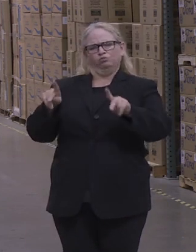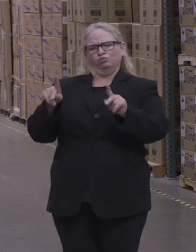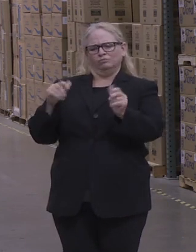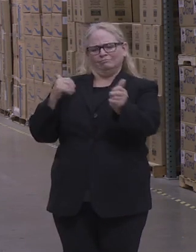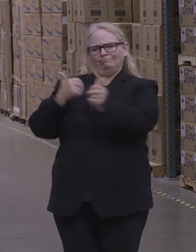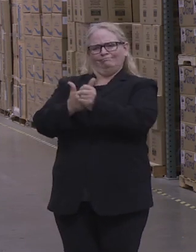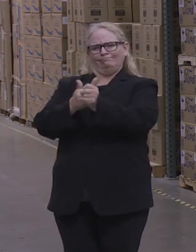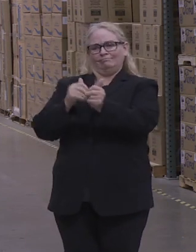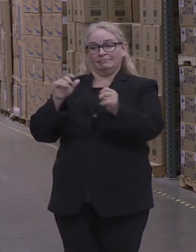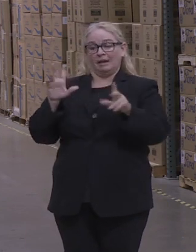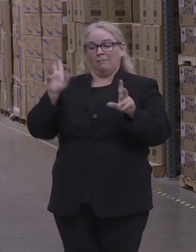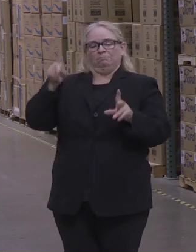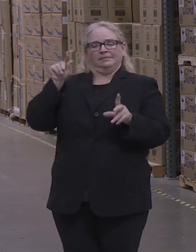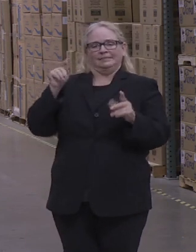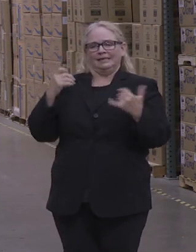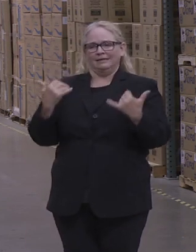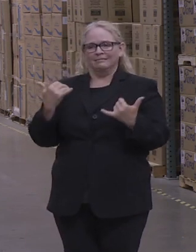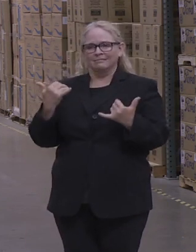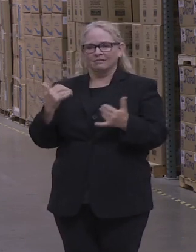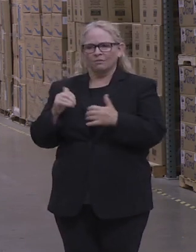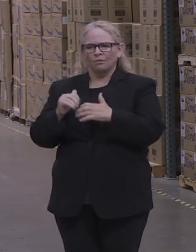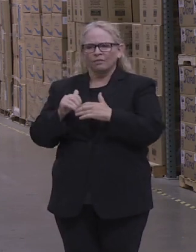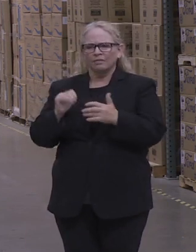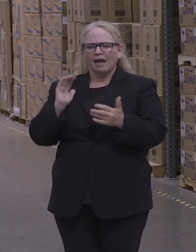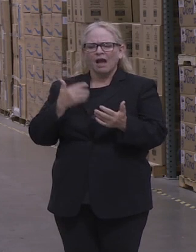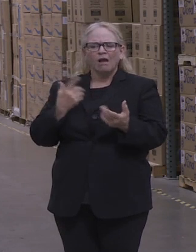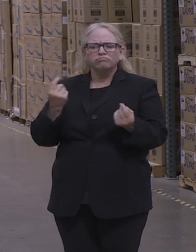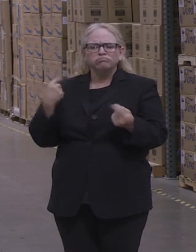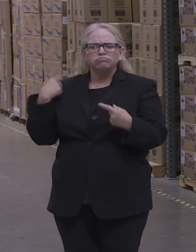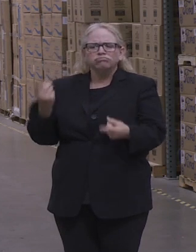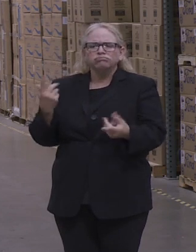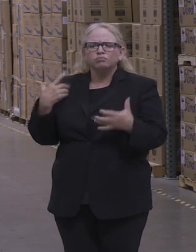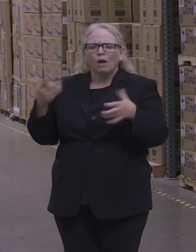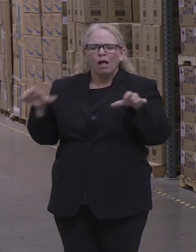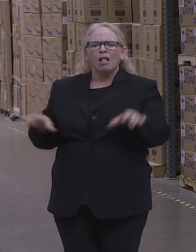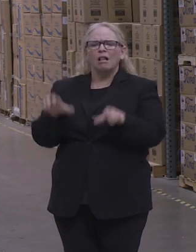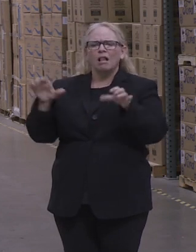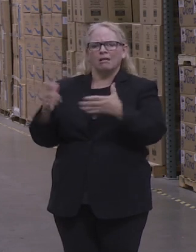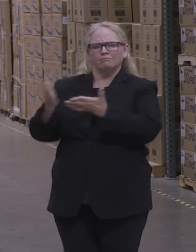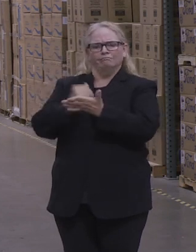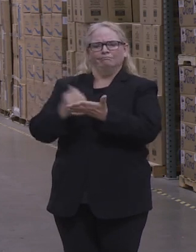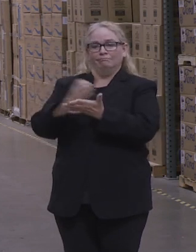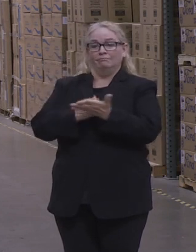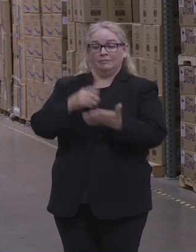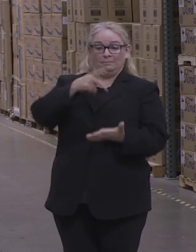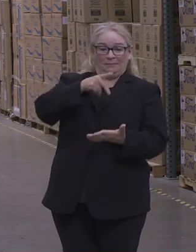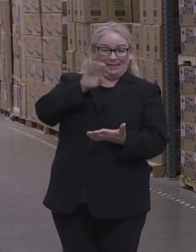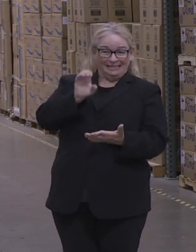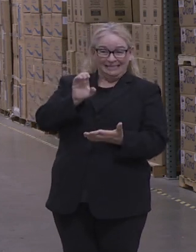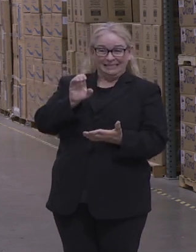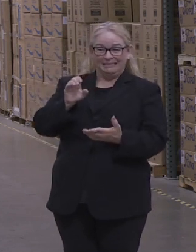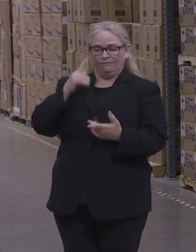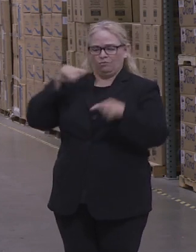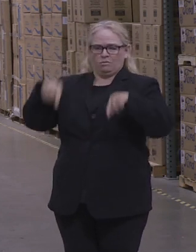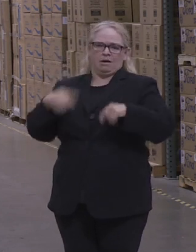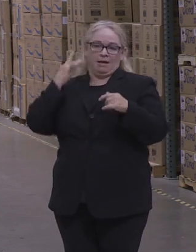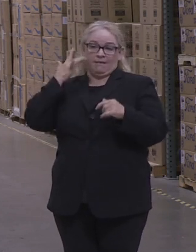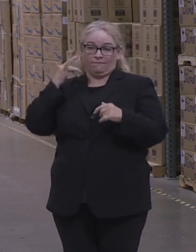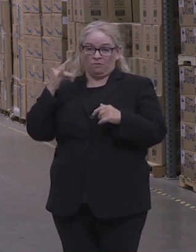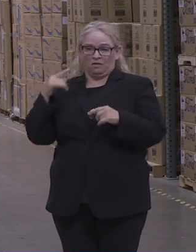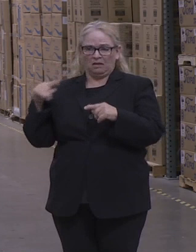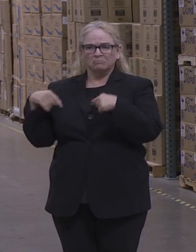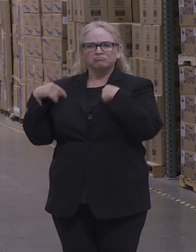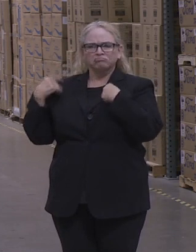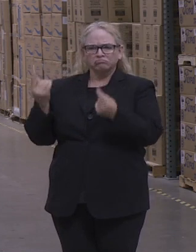some of our efforts to procure more PPE for the state of California. Some of the efforts that have been underway for a number